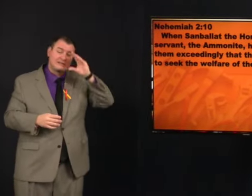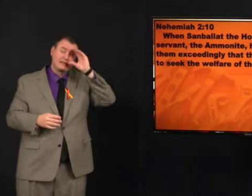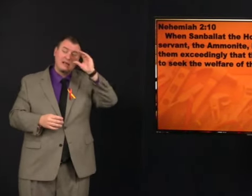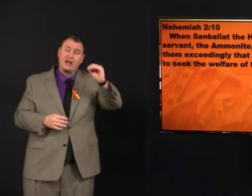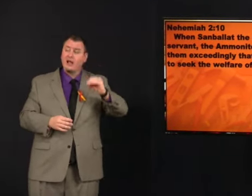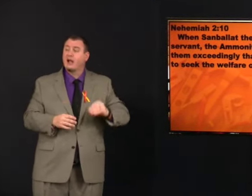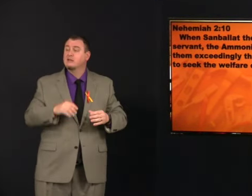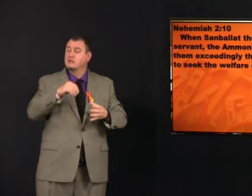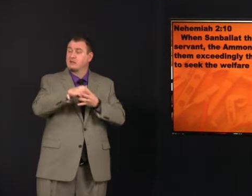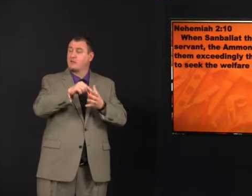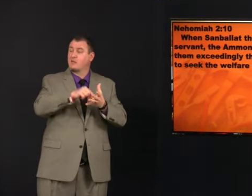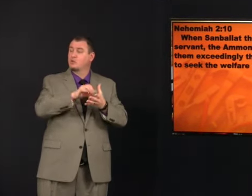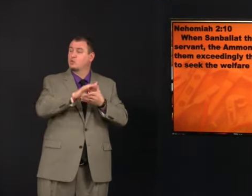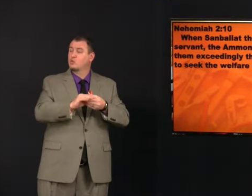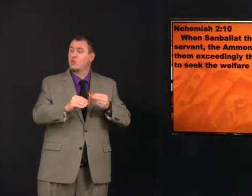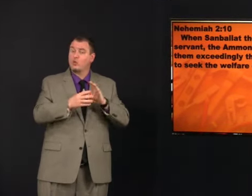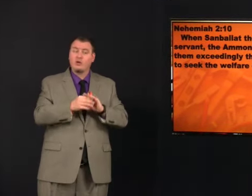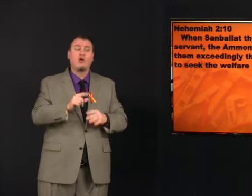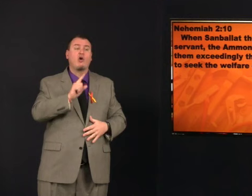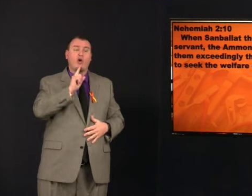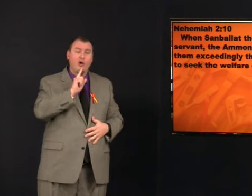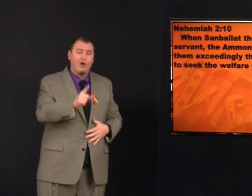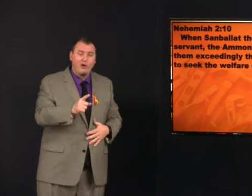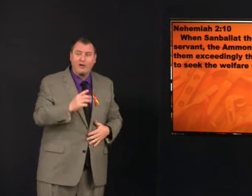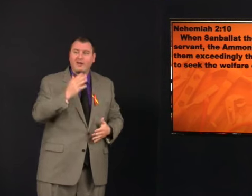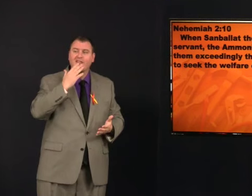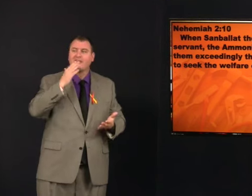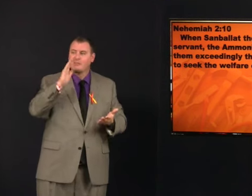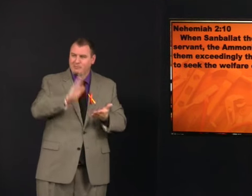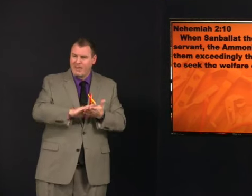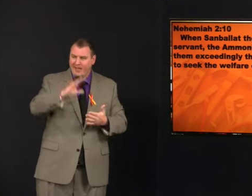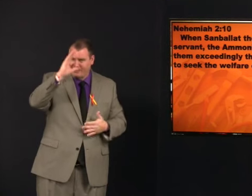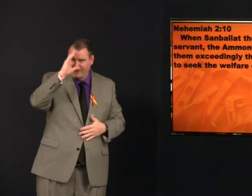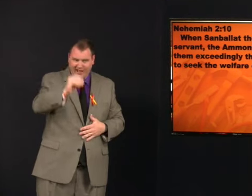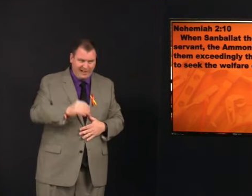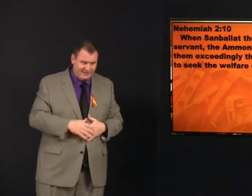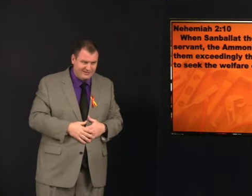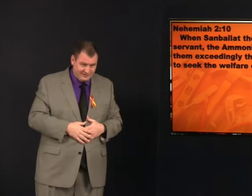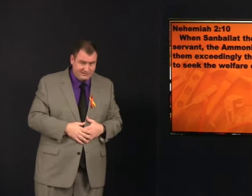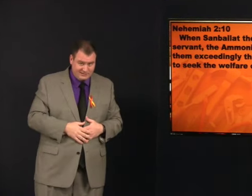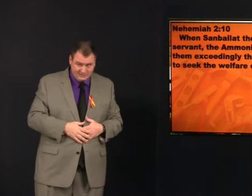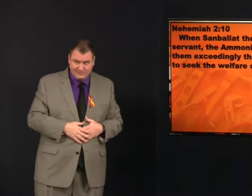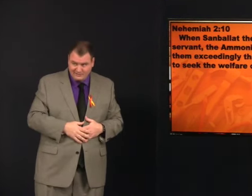know, these guys in this story are actually the bad guys.